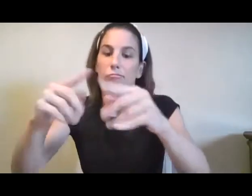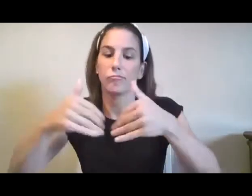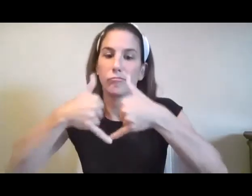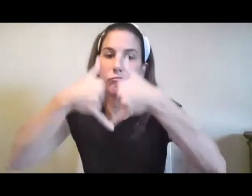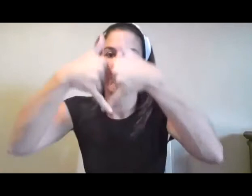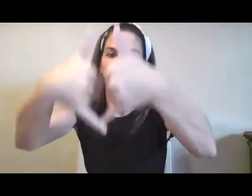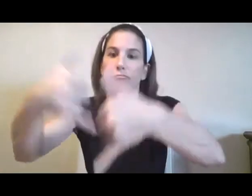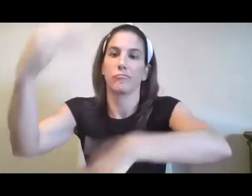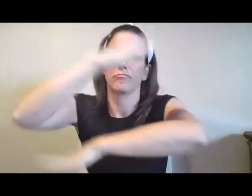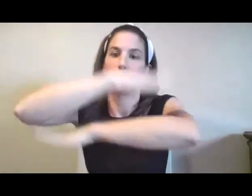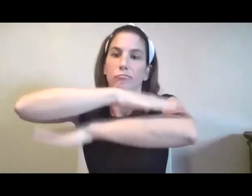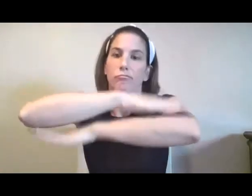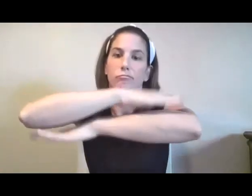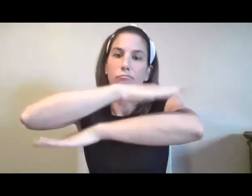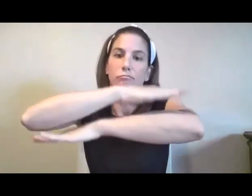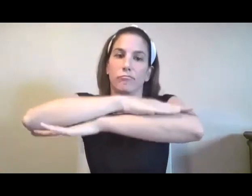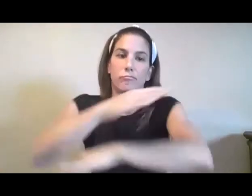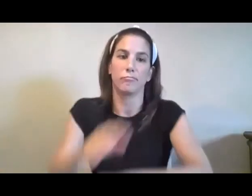table.